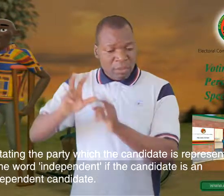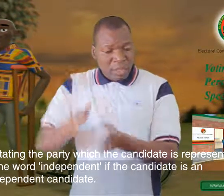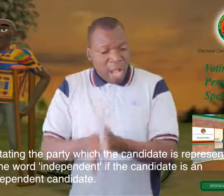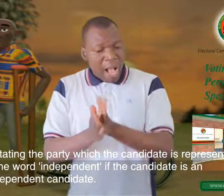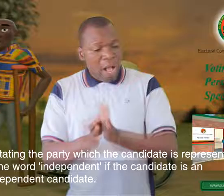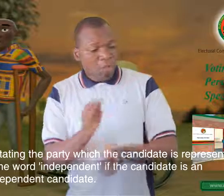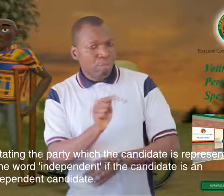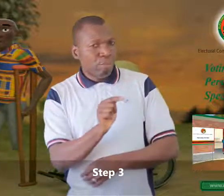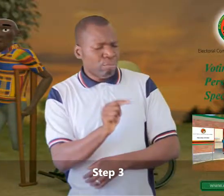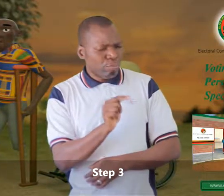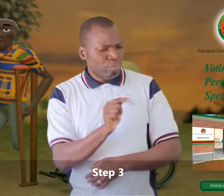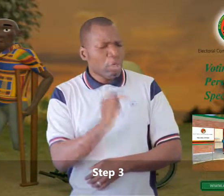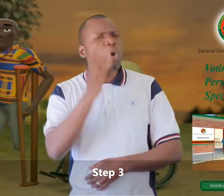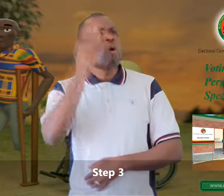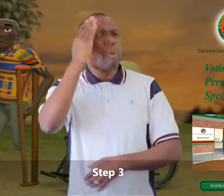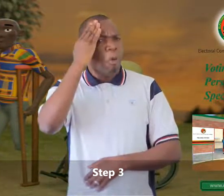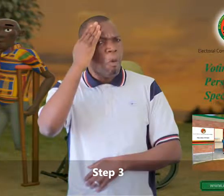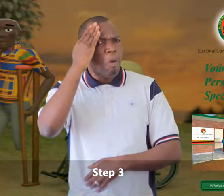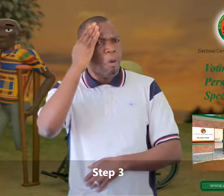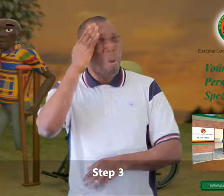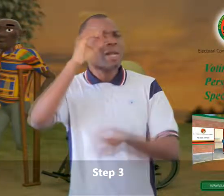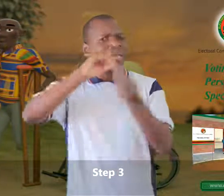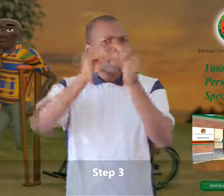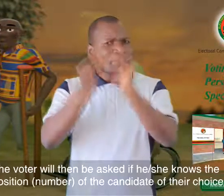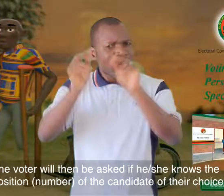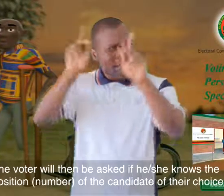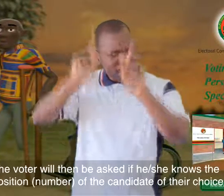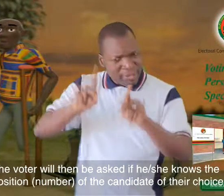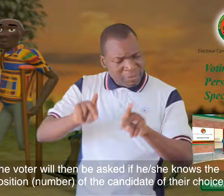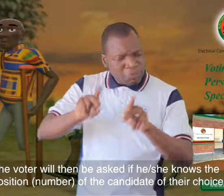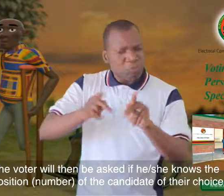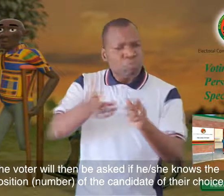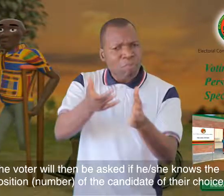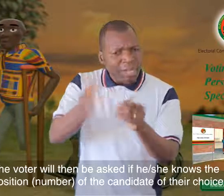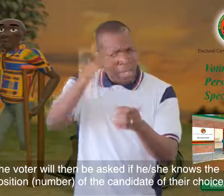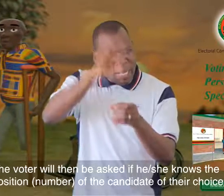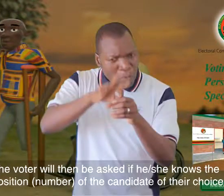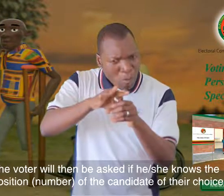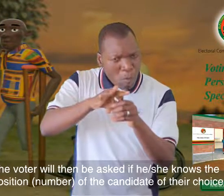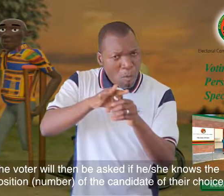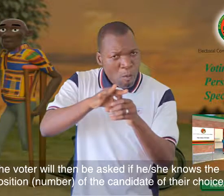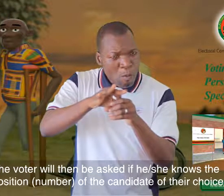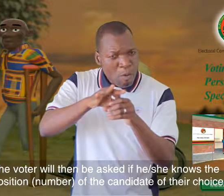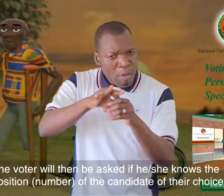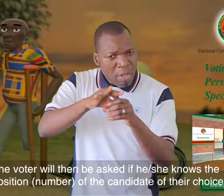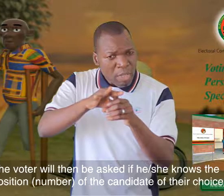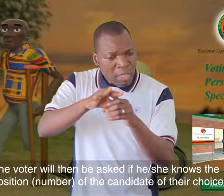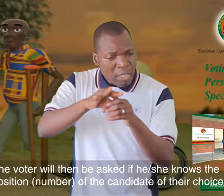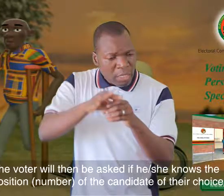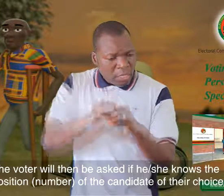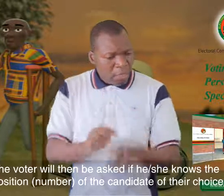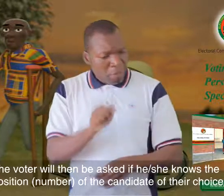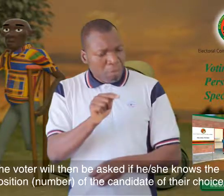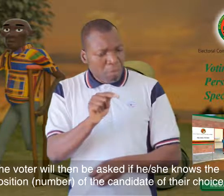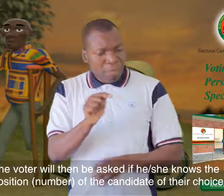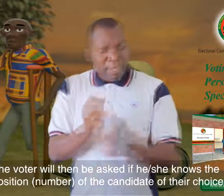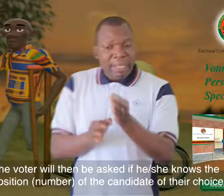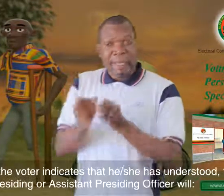Step 3. The voter will then be asked if he or she knows the position or number of the candidate of their